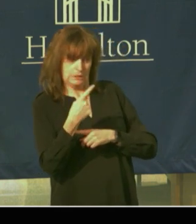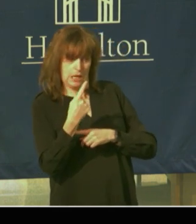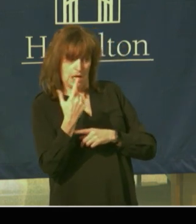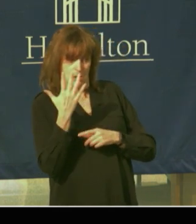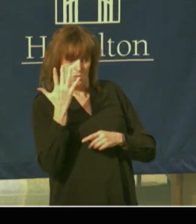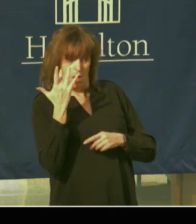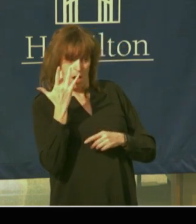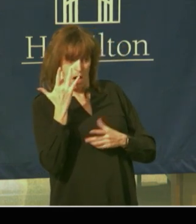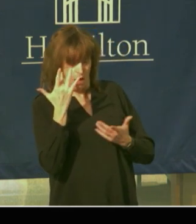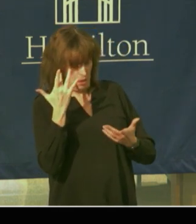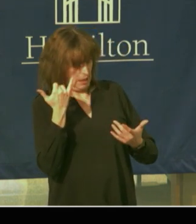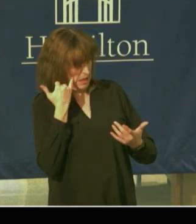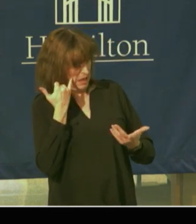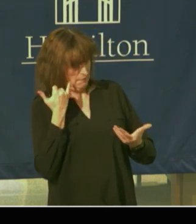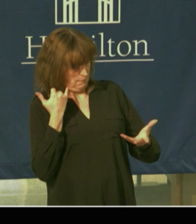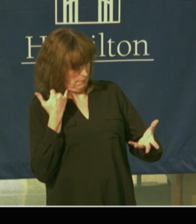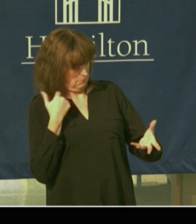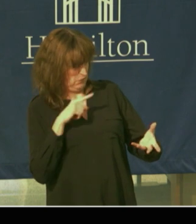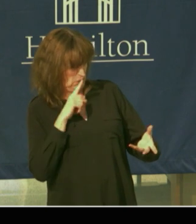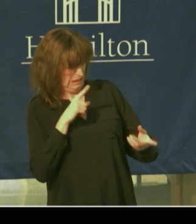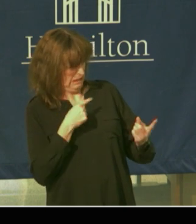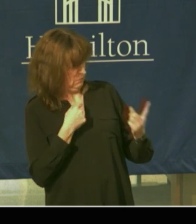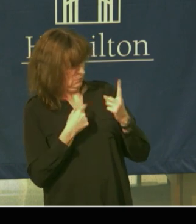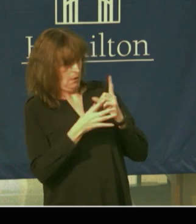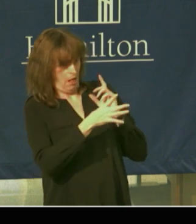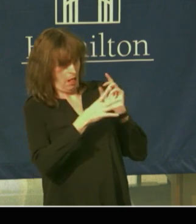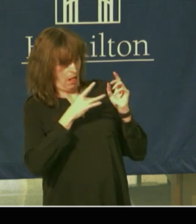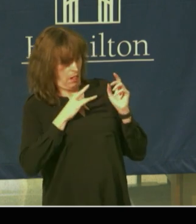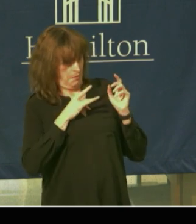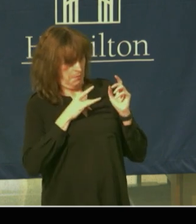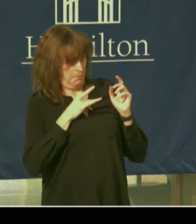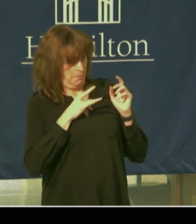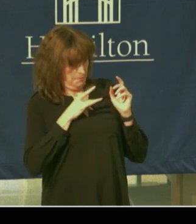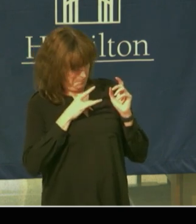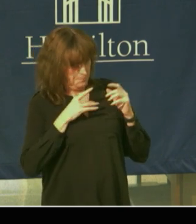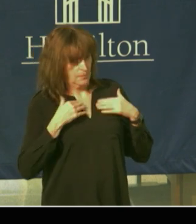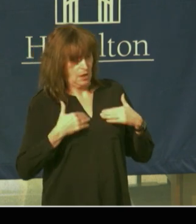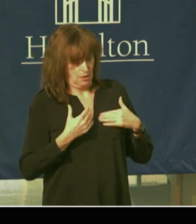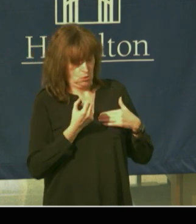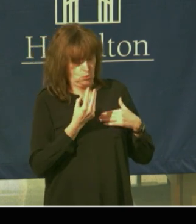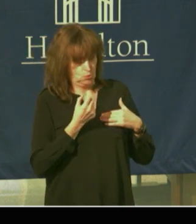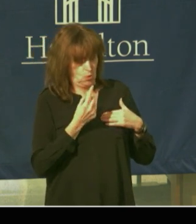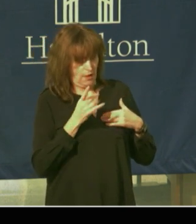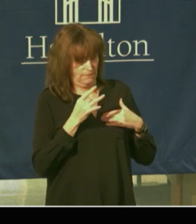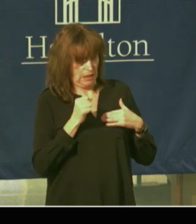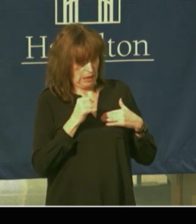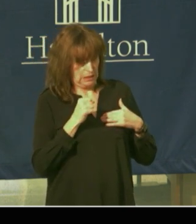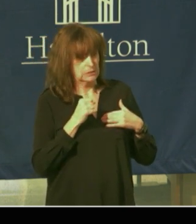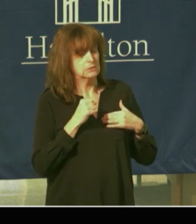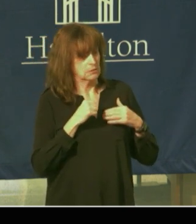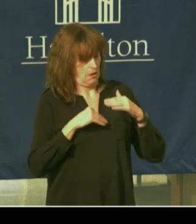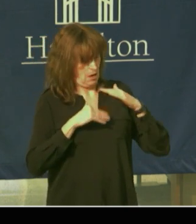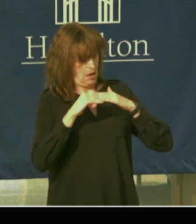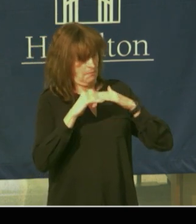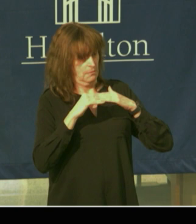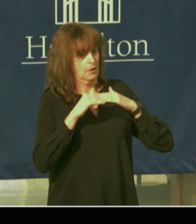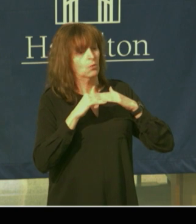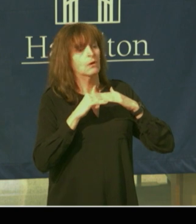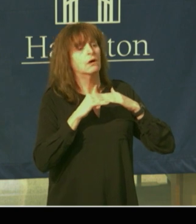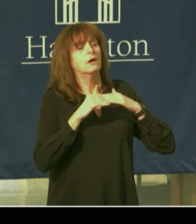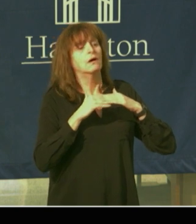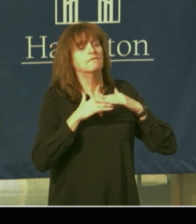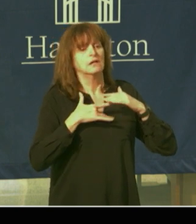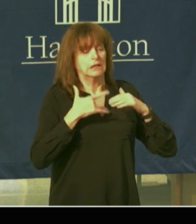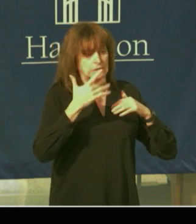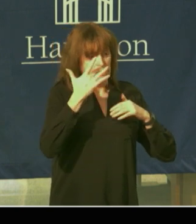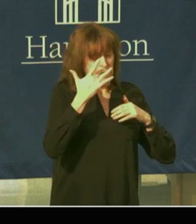virus getting into your body, until you start to feel sick. And so the 14 days gives us a little bit of an extra